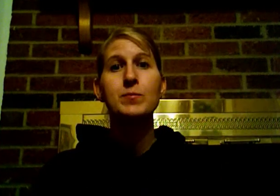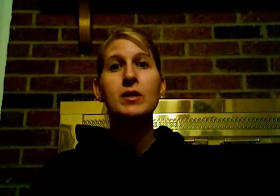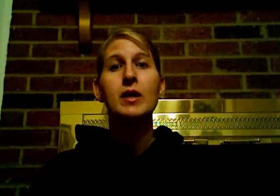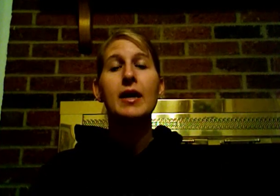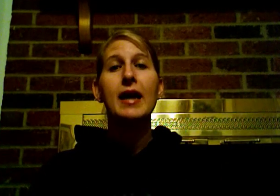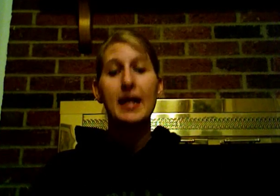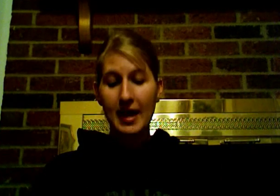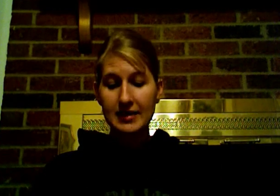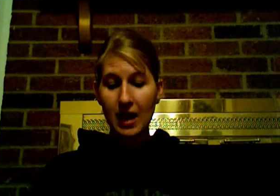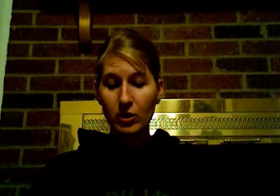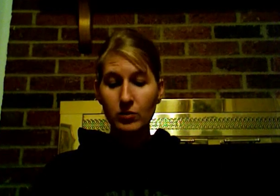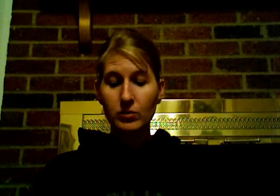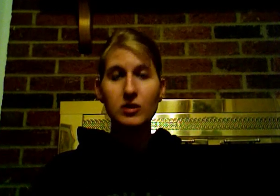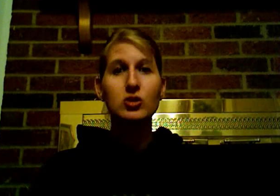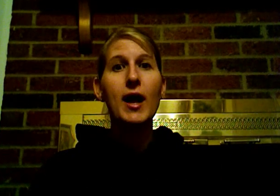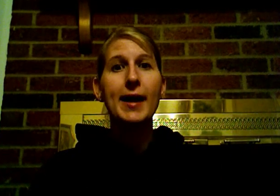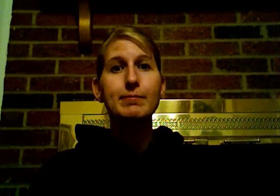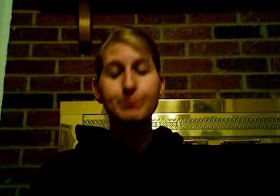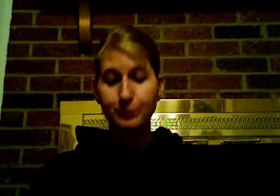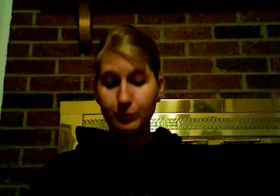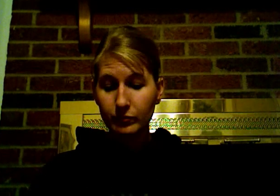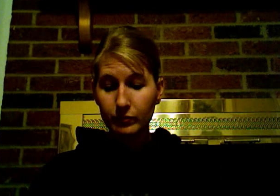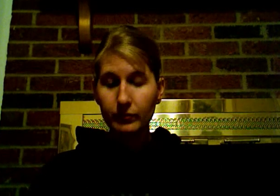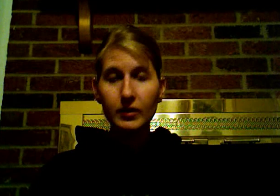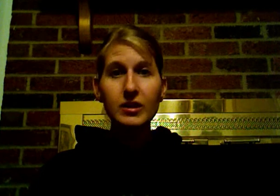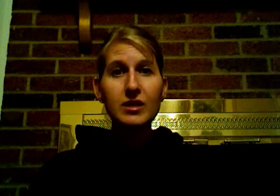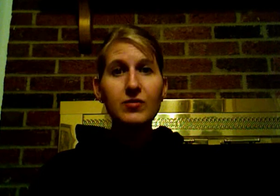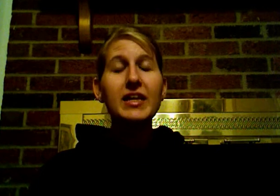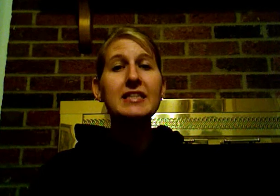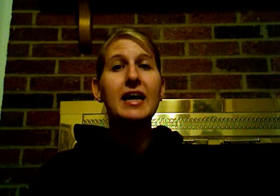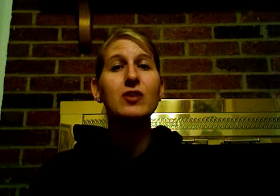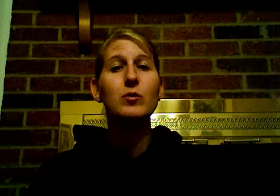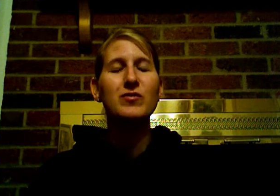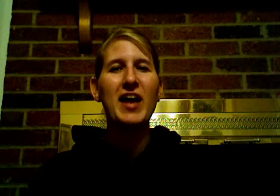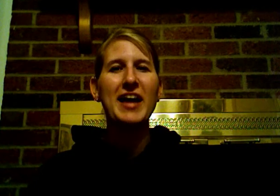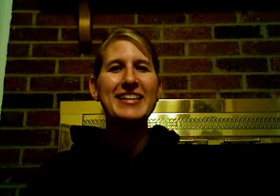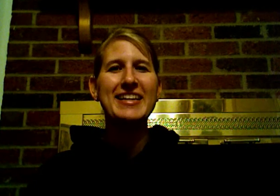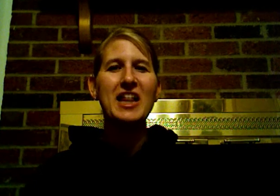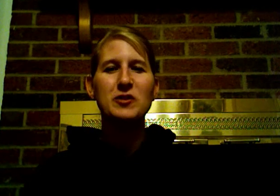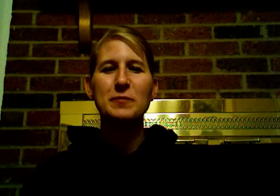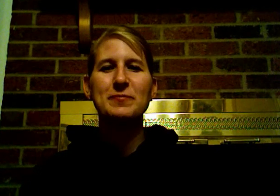And that's how you would describe the different things that you would find in a classroom.